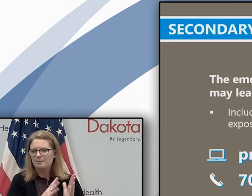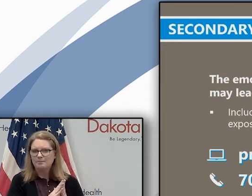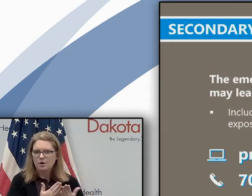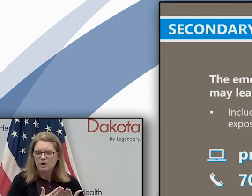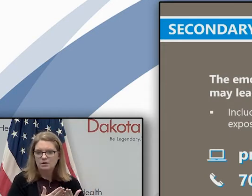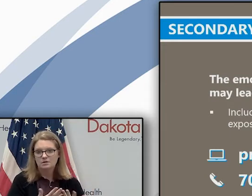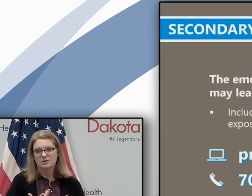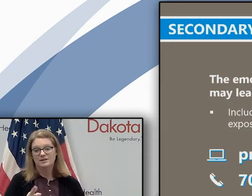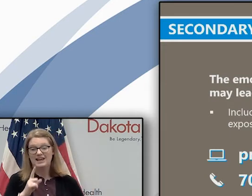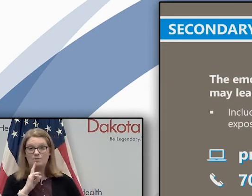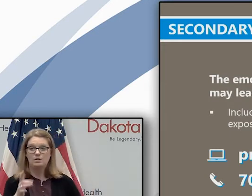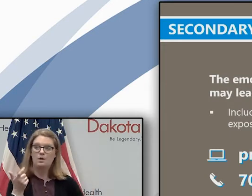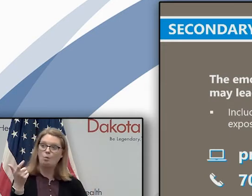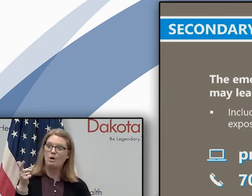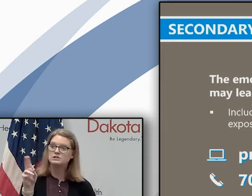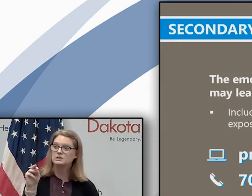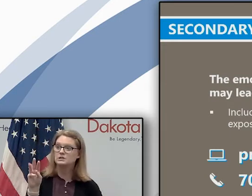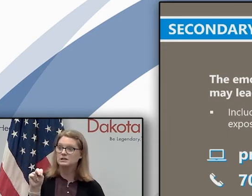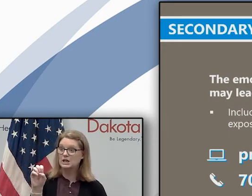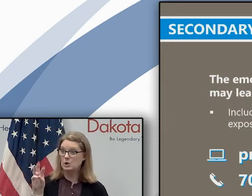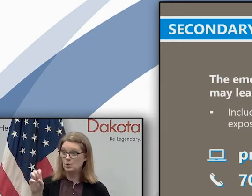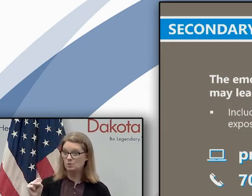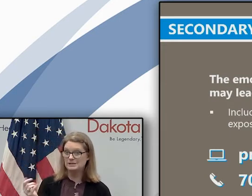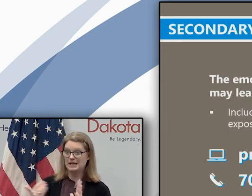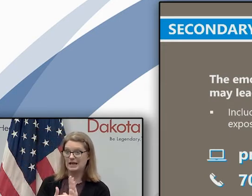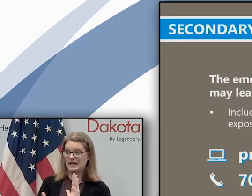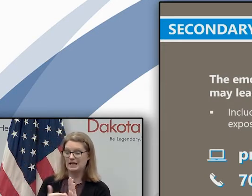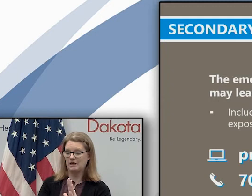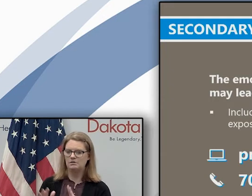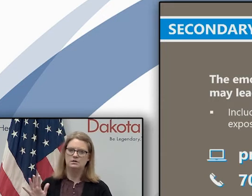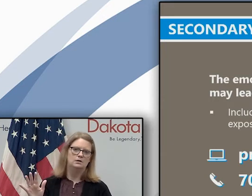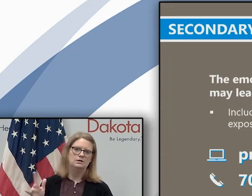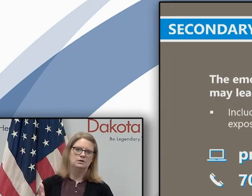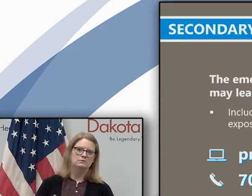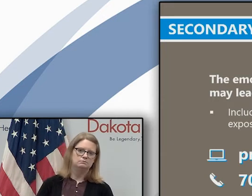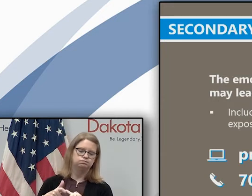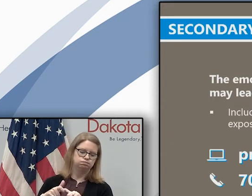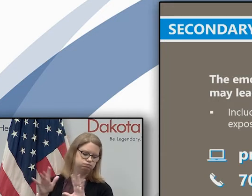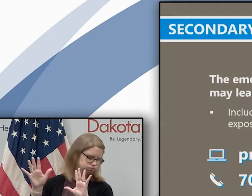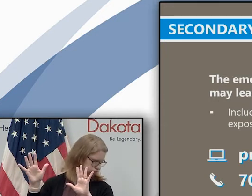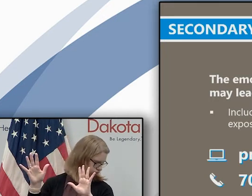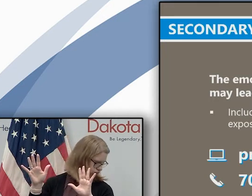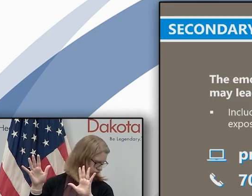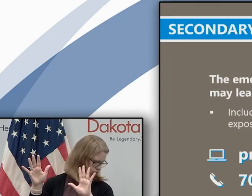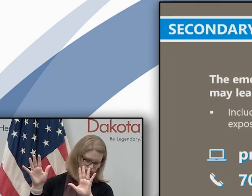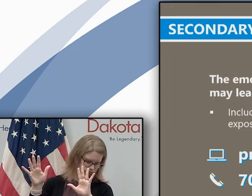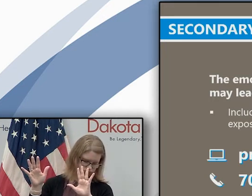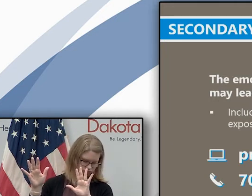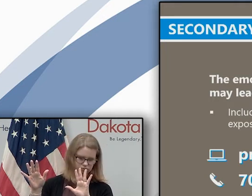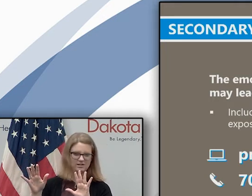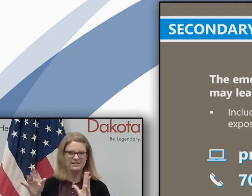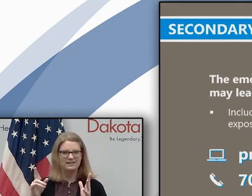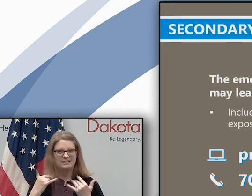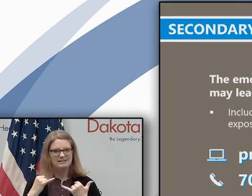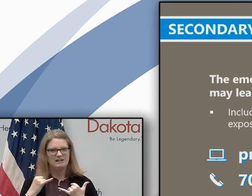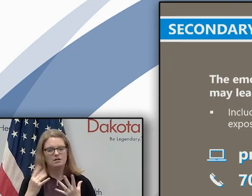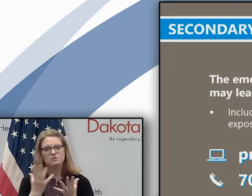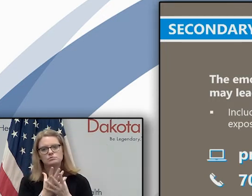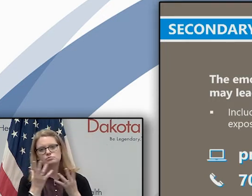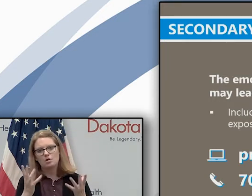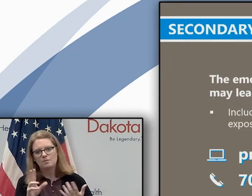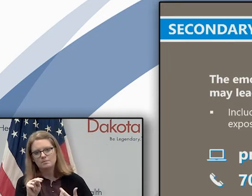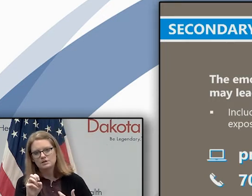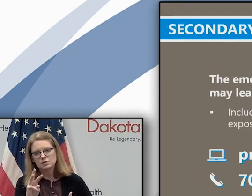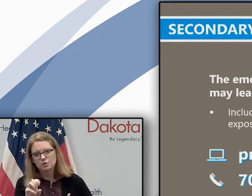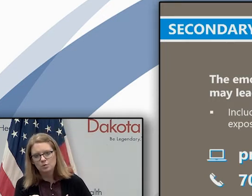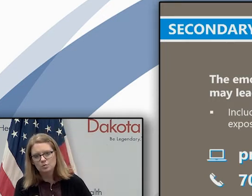media coverage, because again, there's so much coverage of all the traumatic things going on that a person